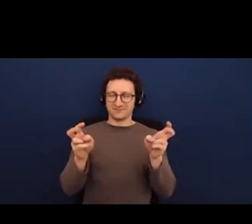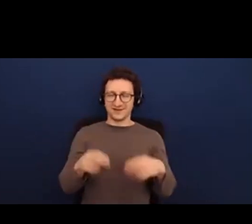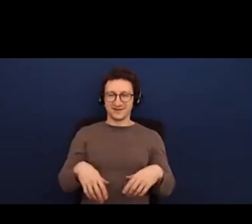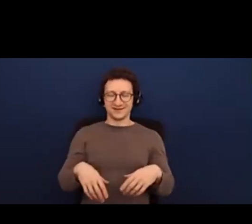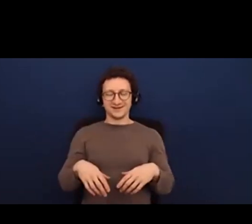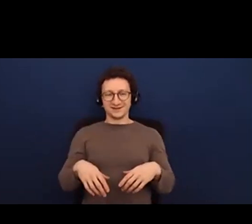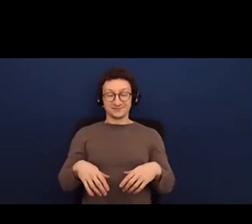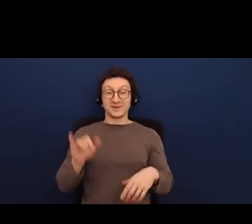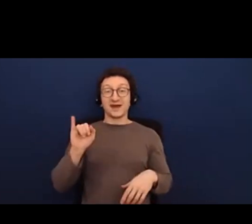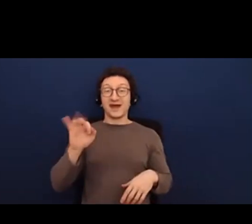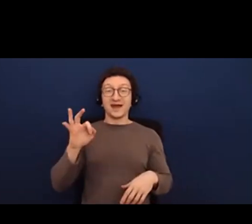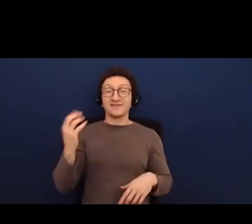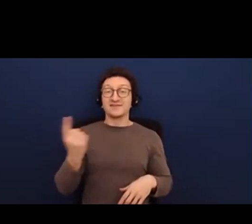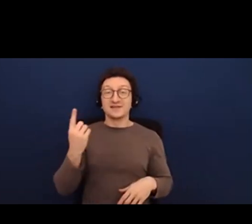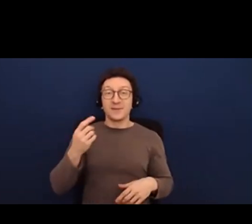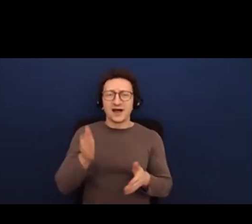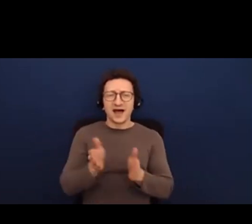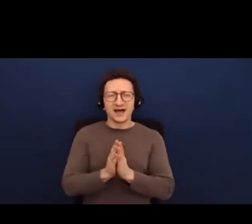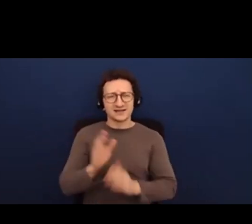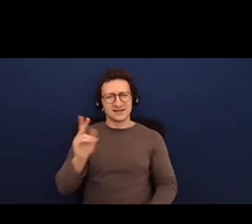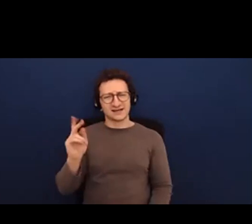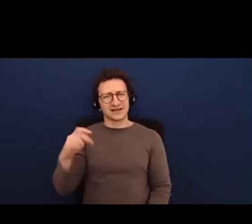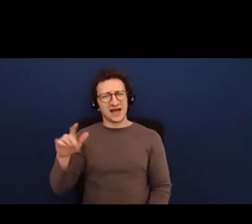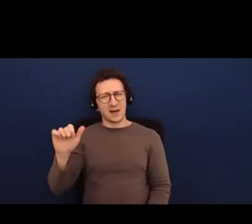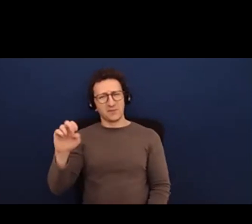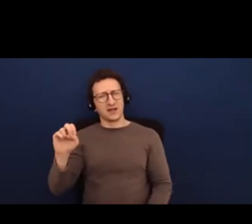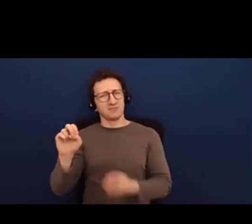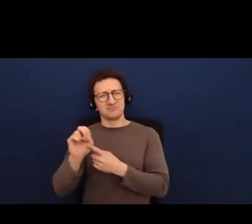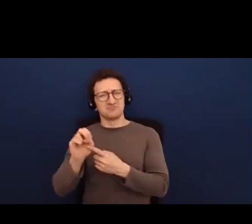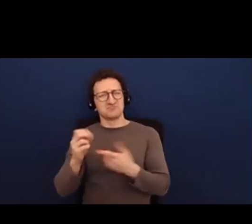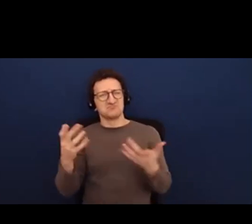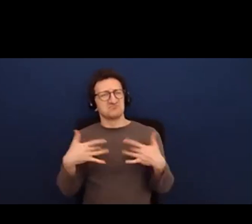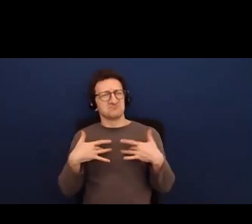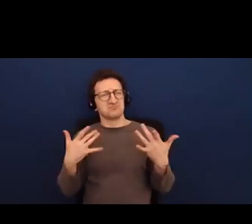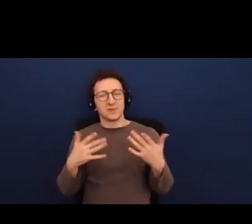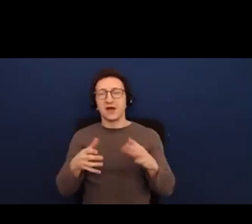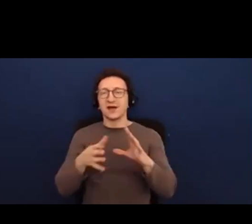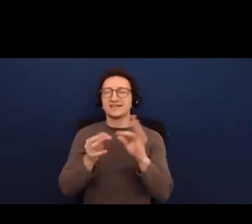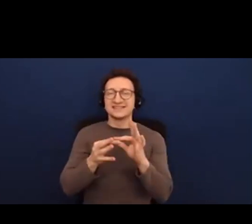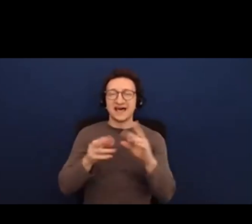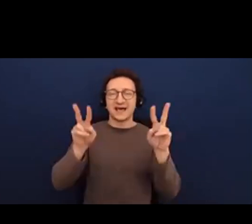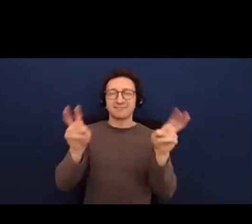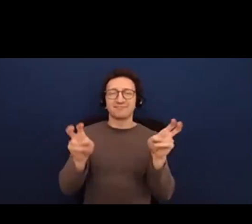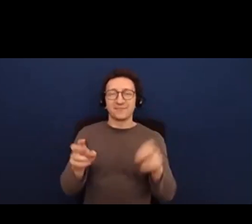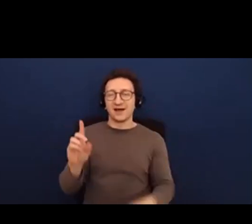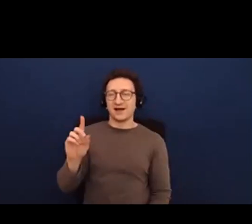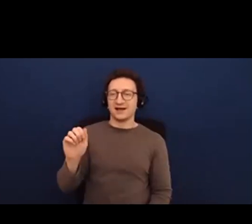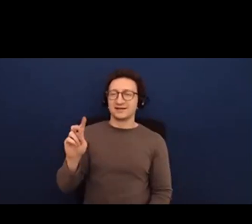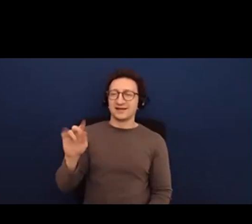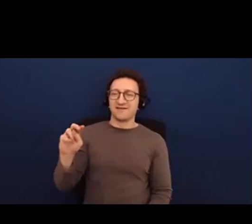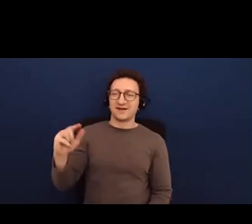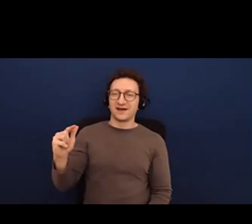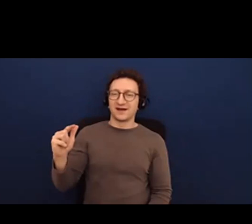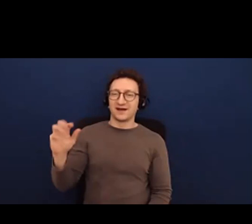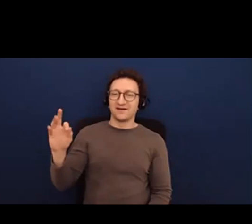If somebody asks you what Mordecai Kaplan is about, you can tell him he's about davening from Dewey. In other words, he's